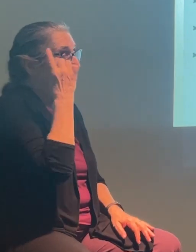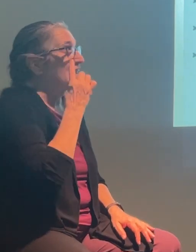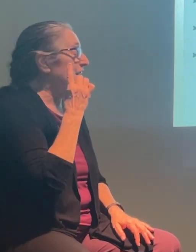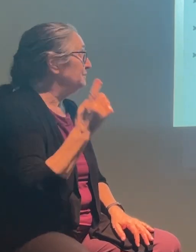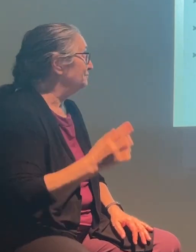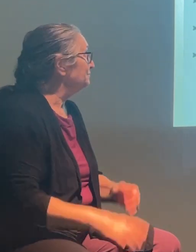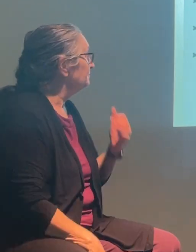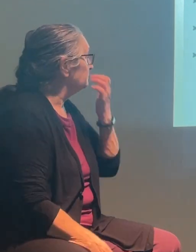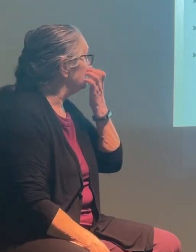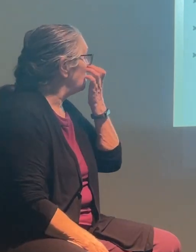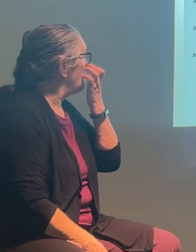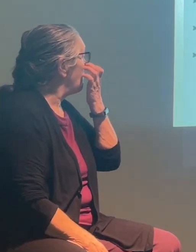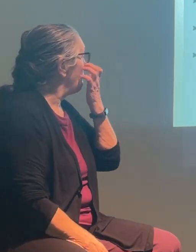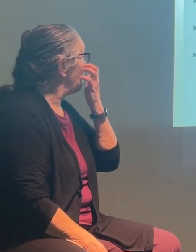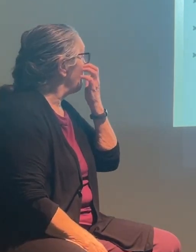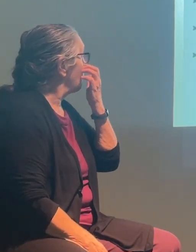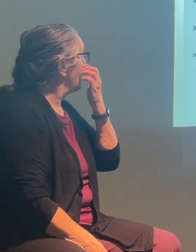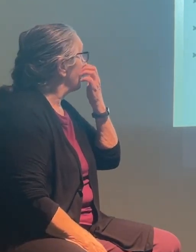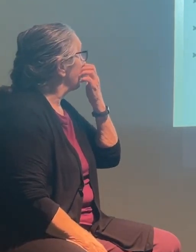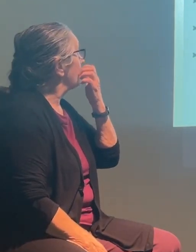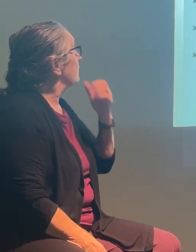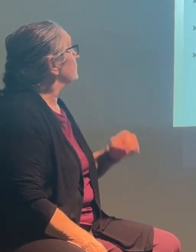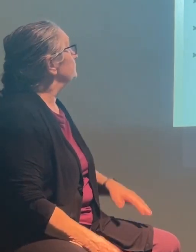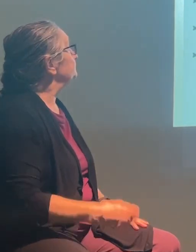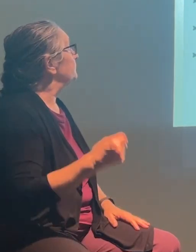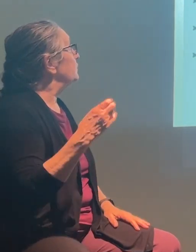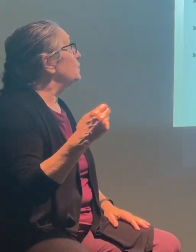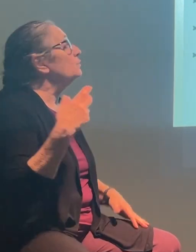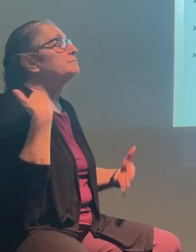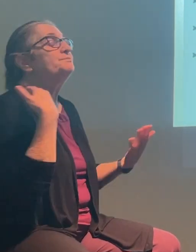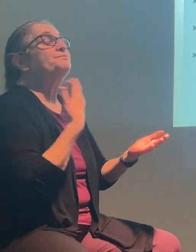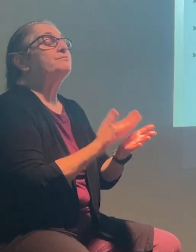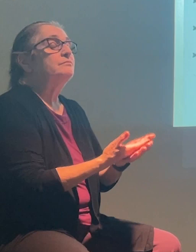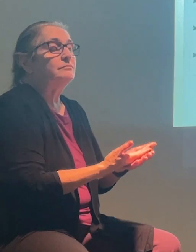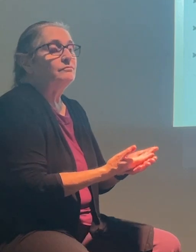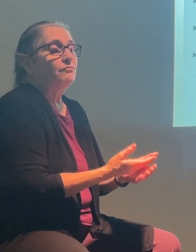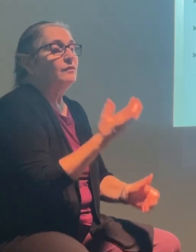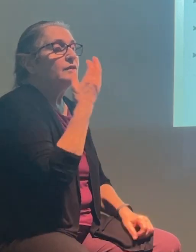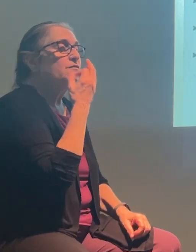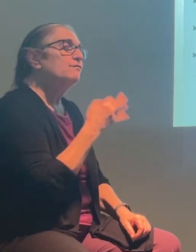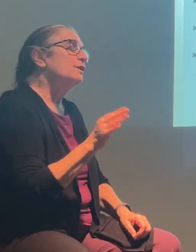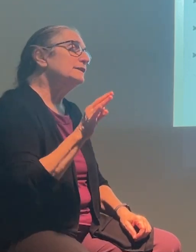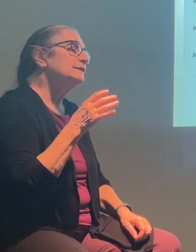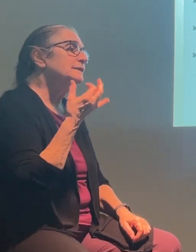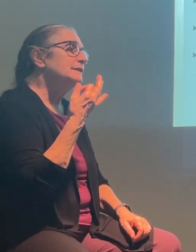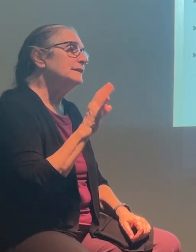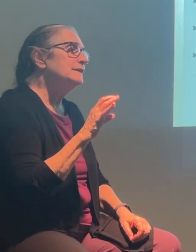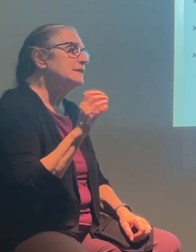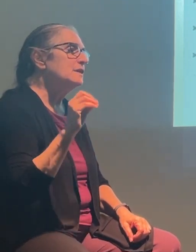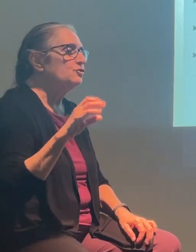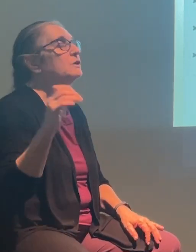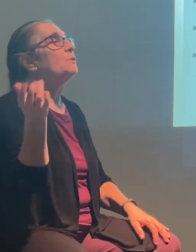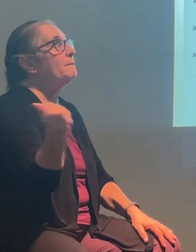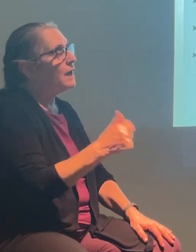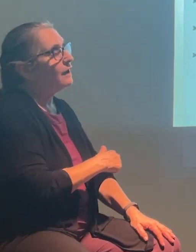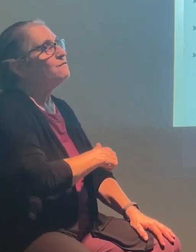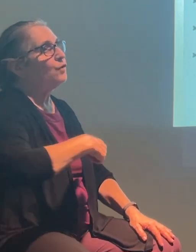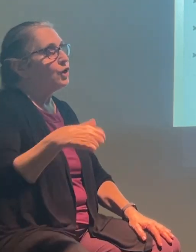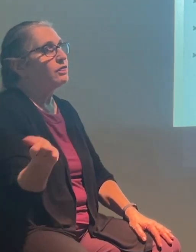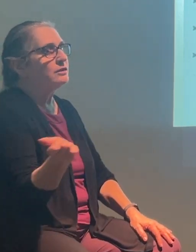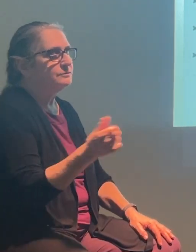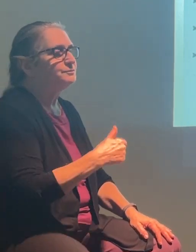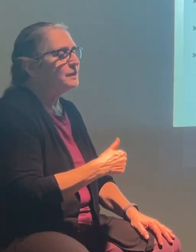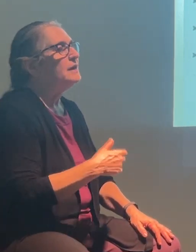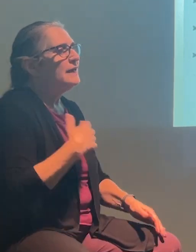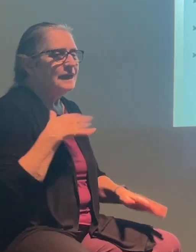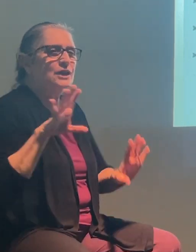So since his first visit to in France, Paris, 1900, he went back and forth and had a